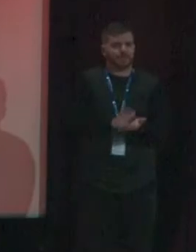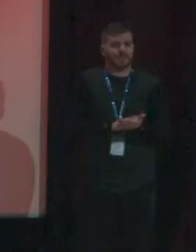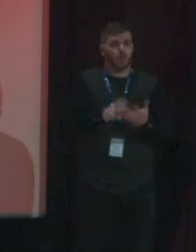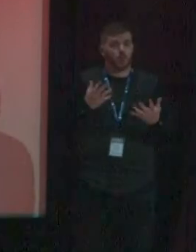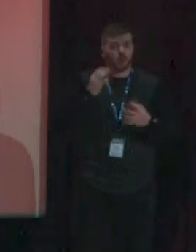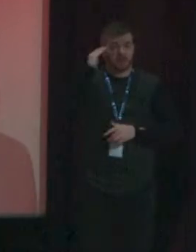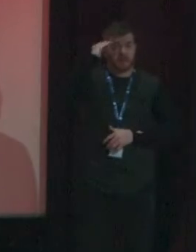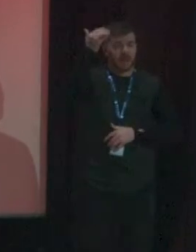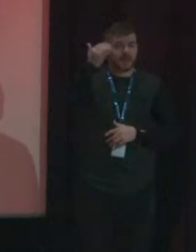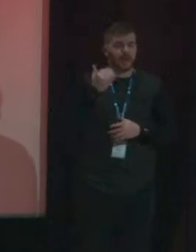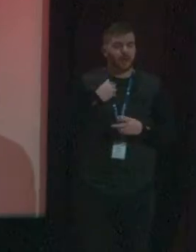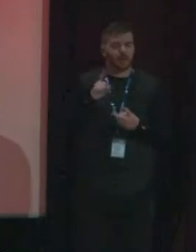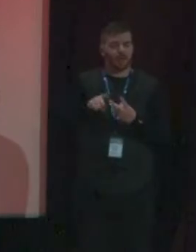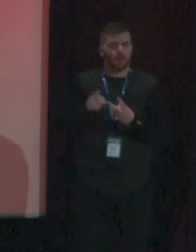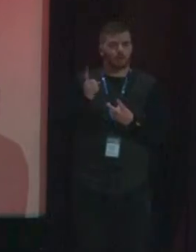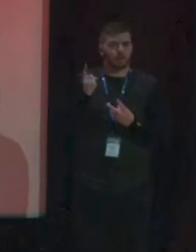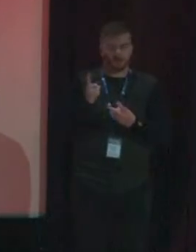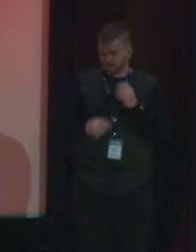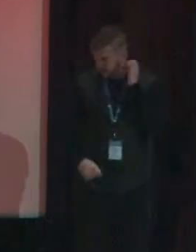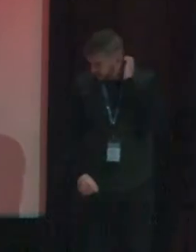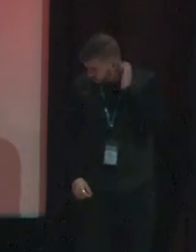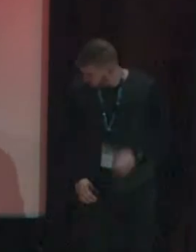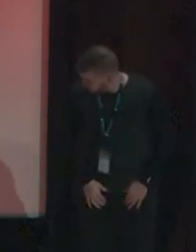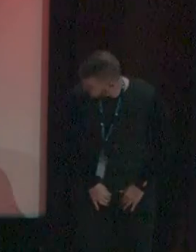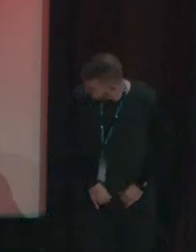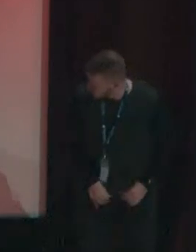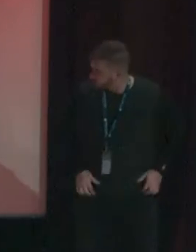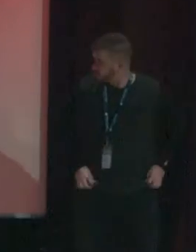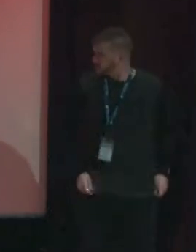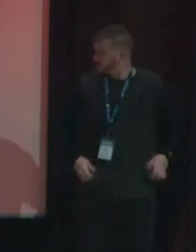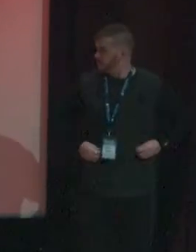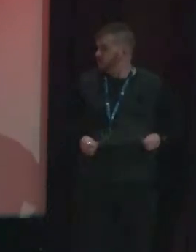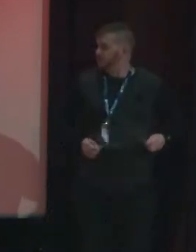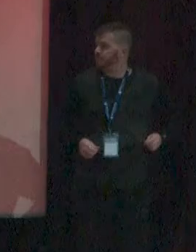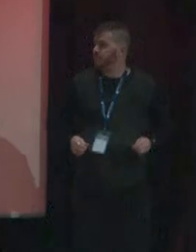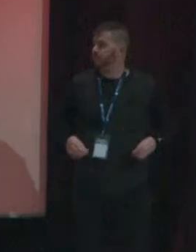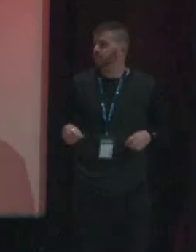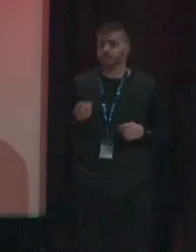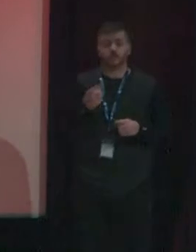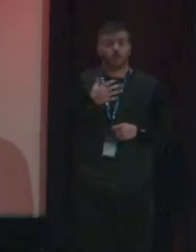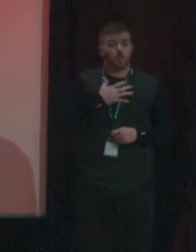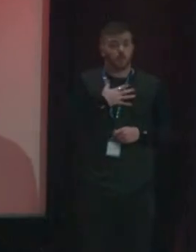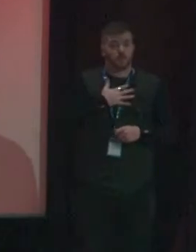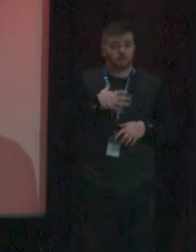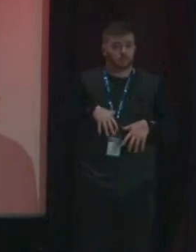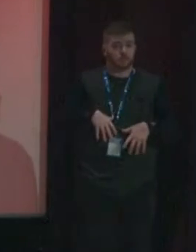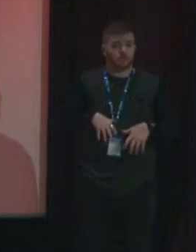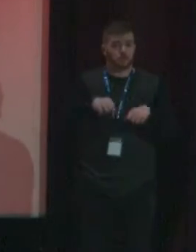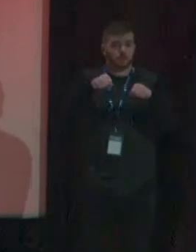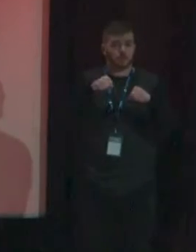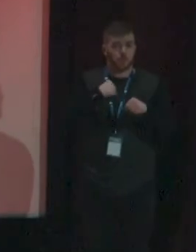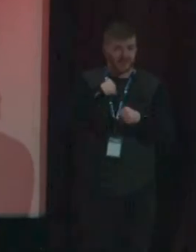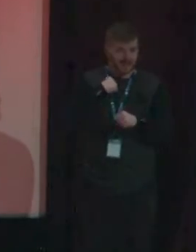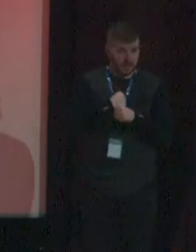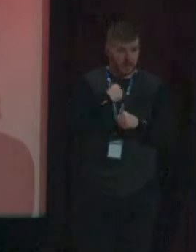pants-burningly manic, which is where I'm going to go for today. So, it's going to be a little bit on the manic side. And I should like to start with a